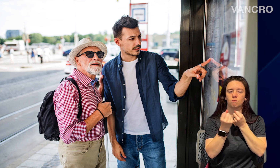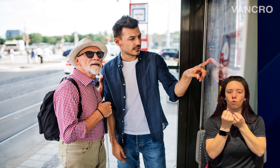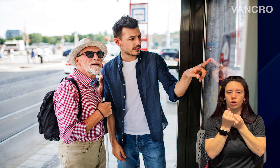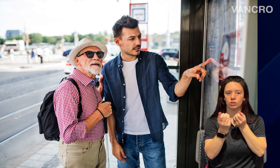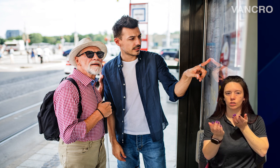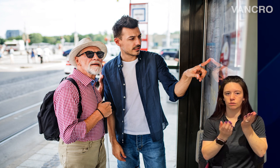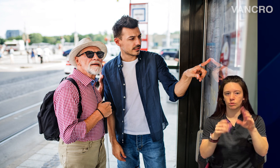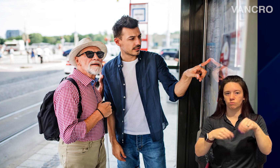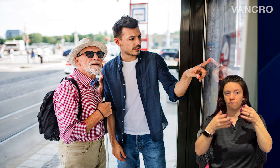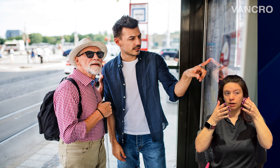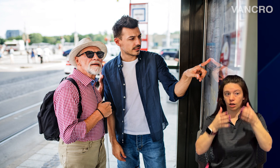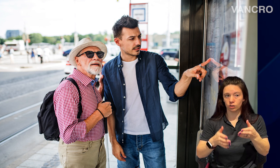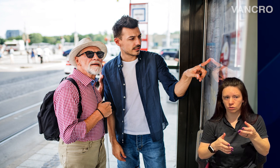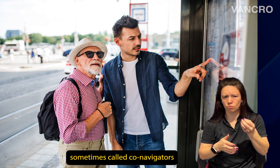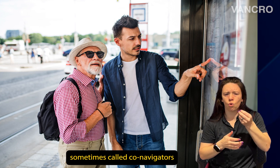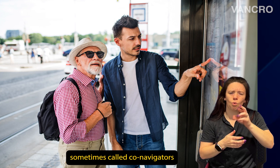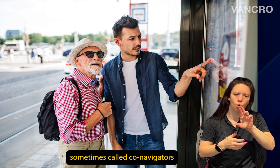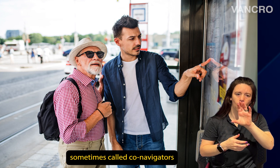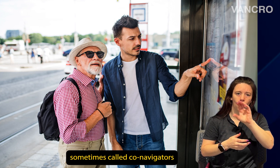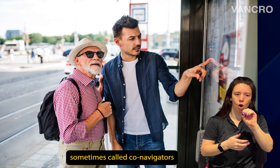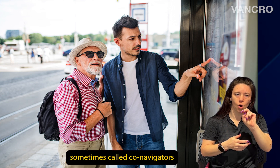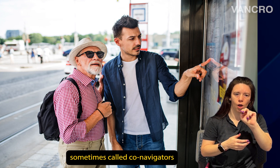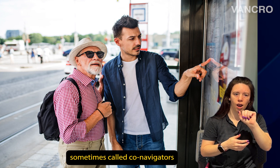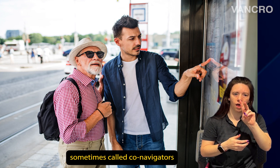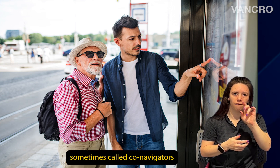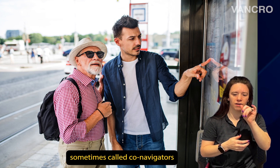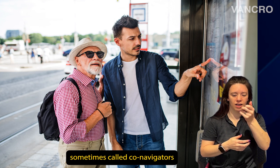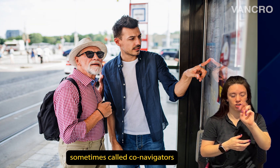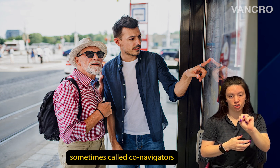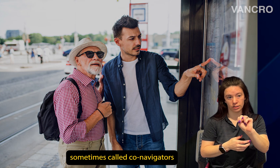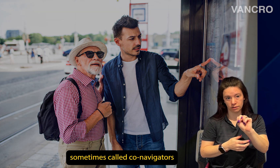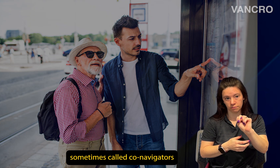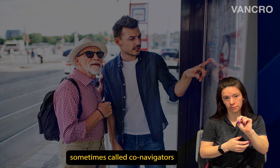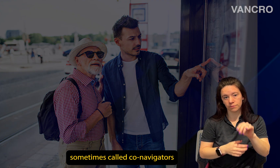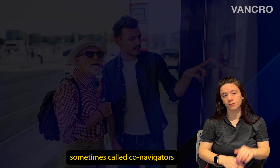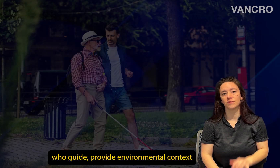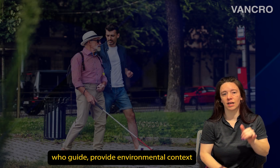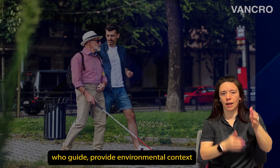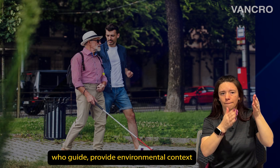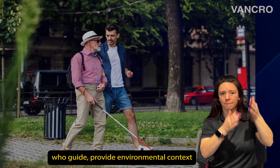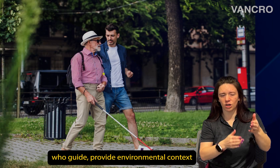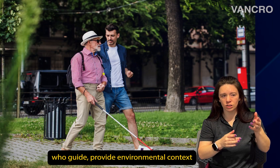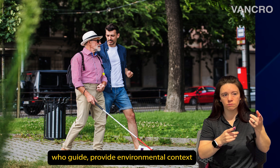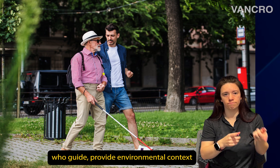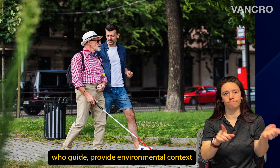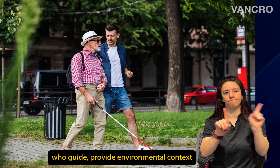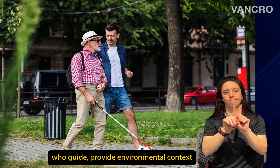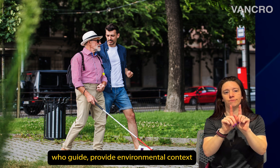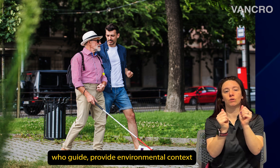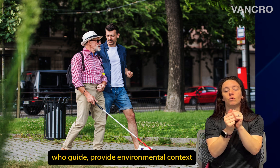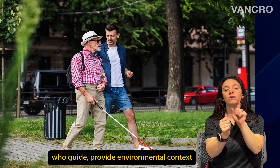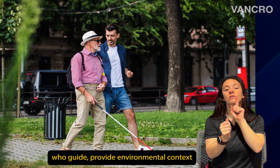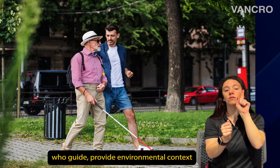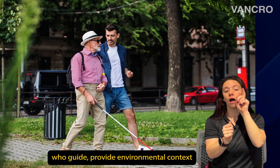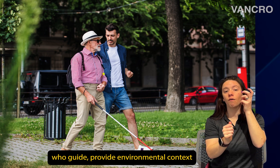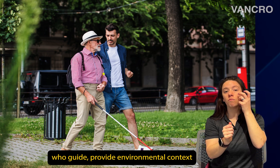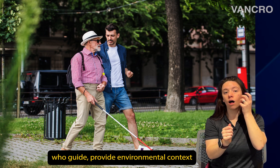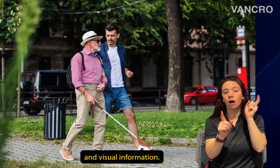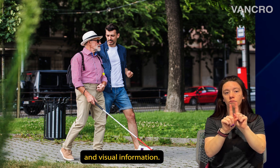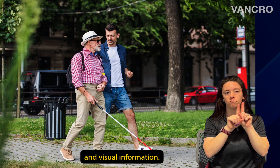sometimes called co-navigators, who guide, provide environmental context, and